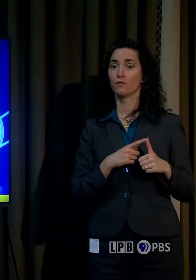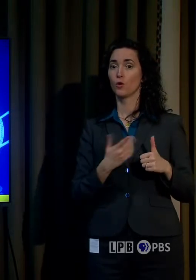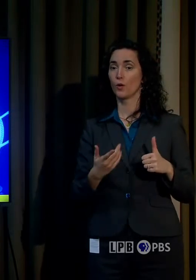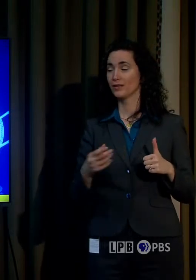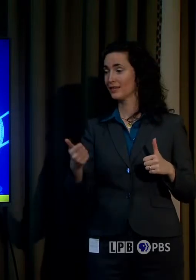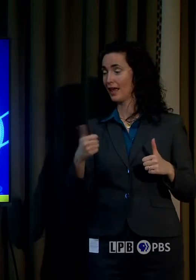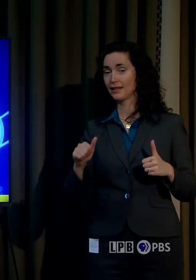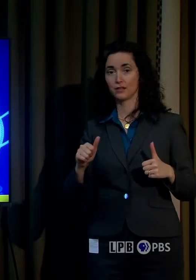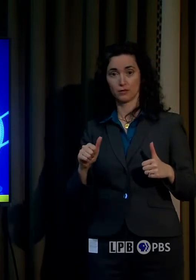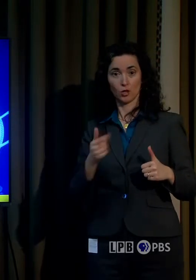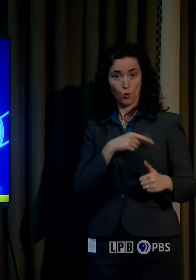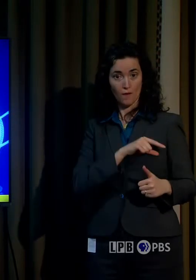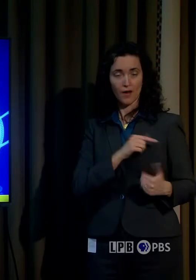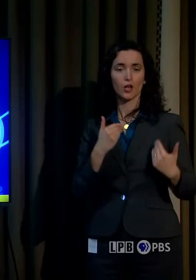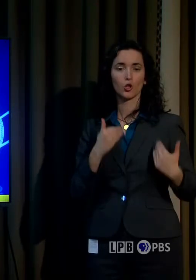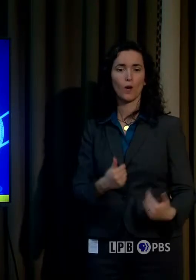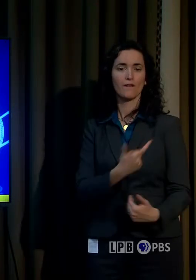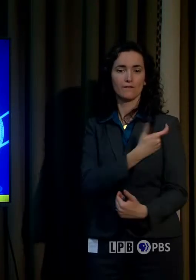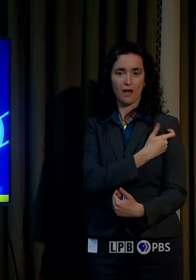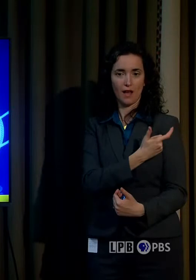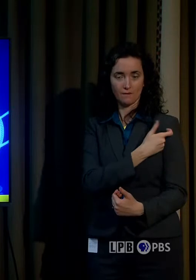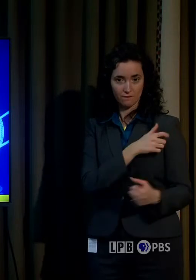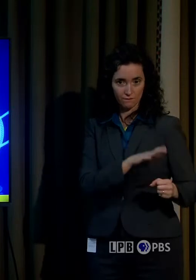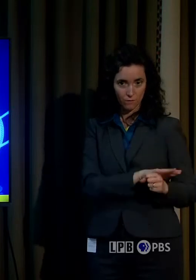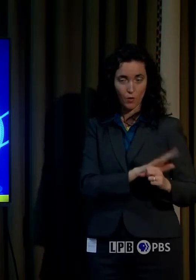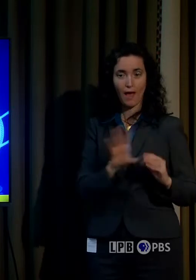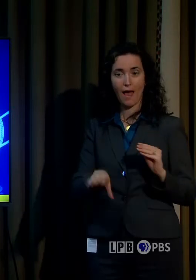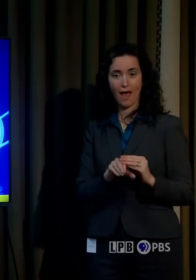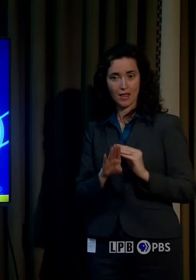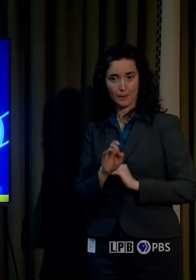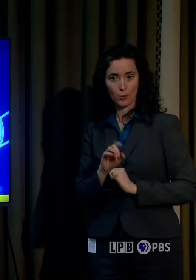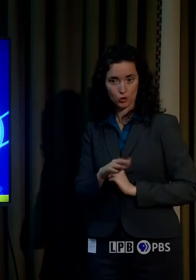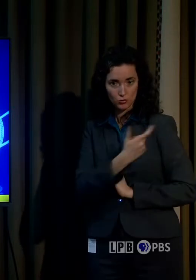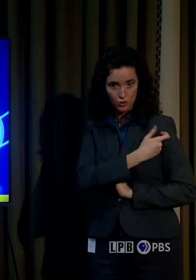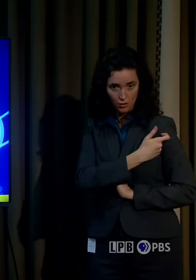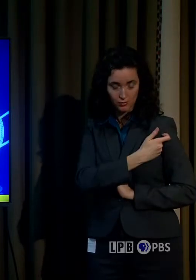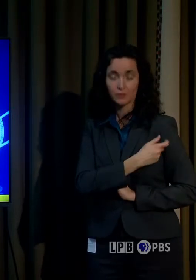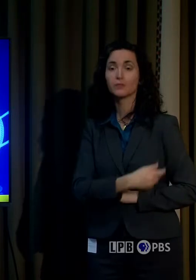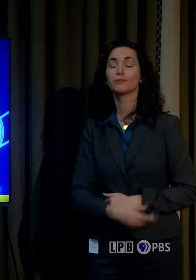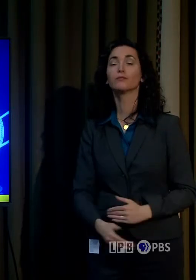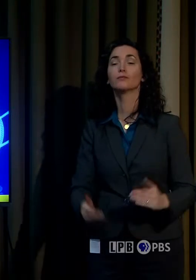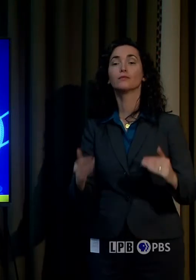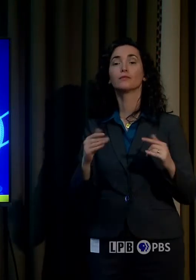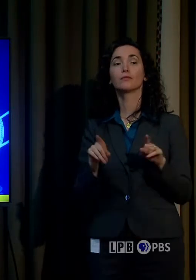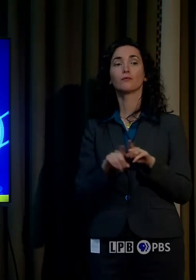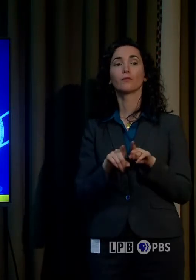eligible being vaccinated, fully vaccinated and boosted. And I think it also includes